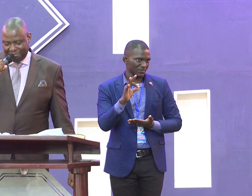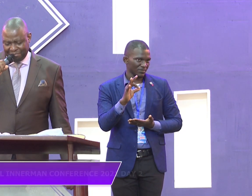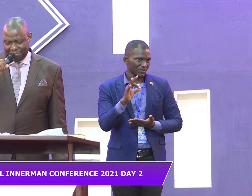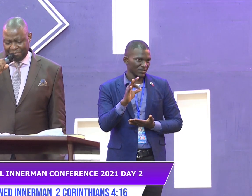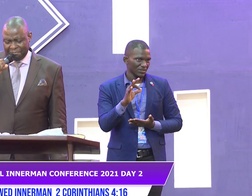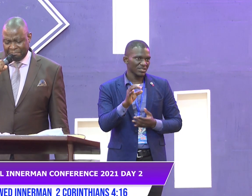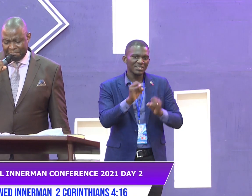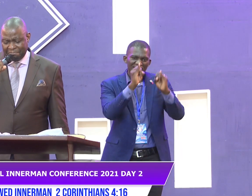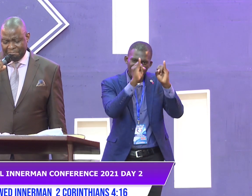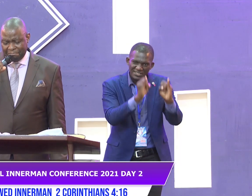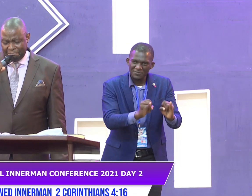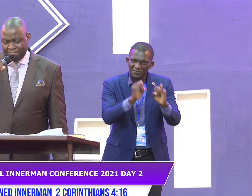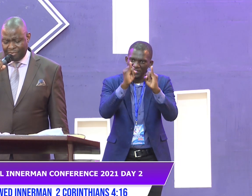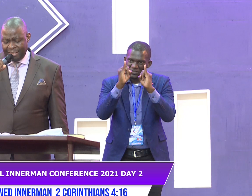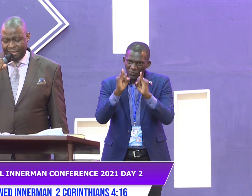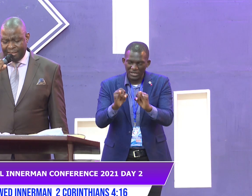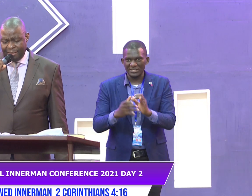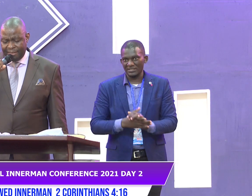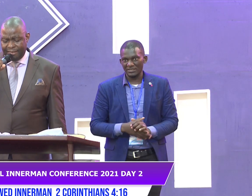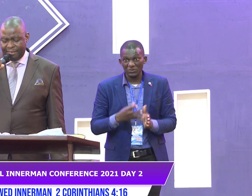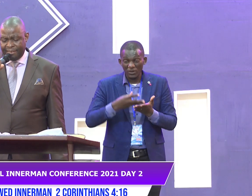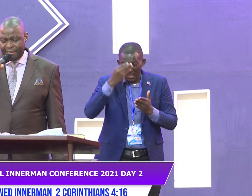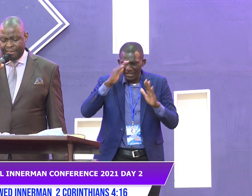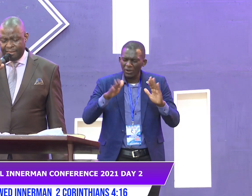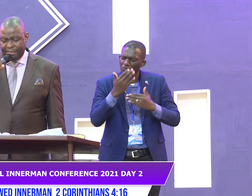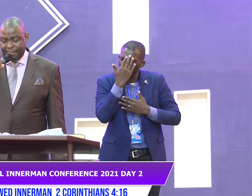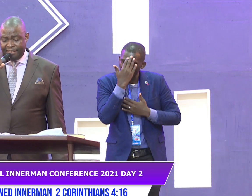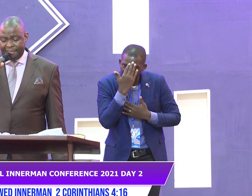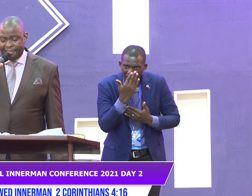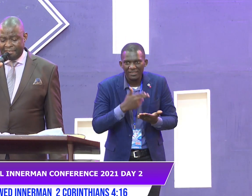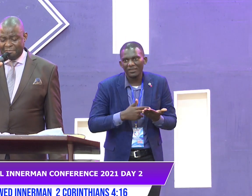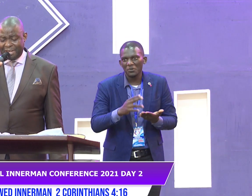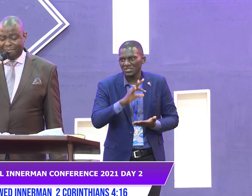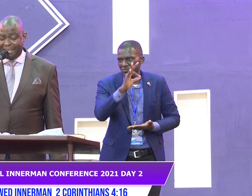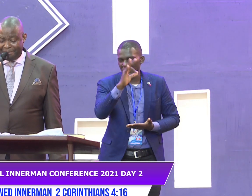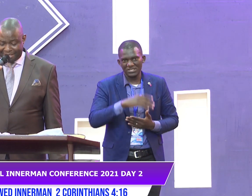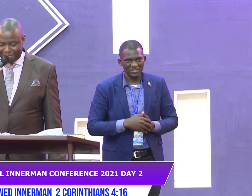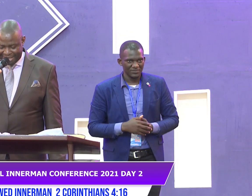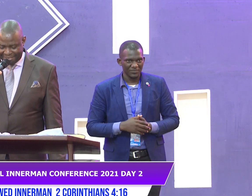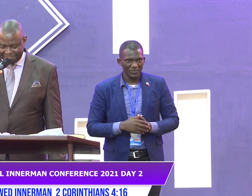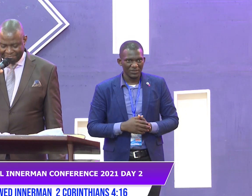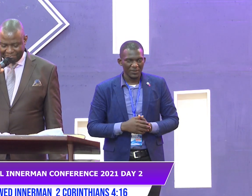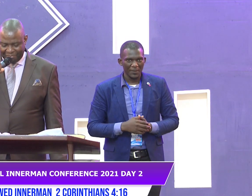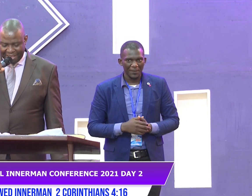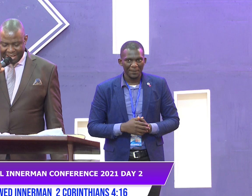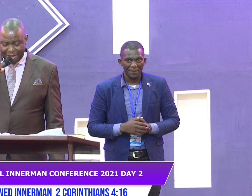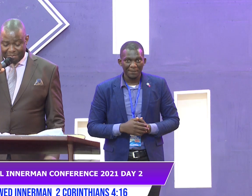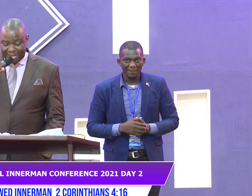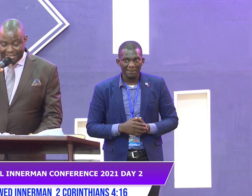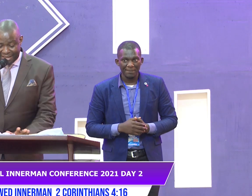you is to have that self-discipline, self-training of obeying the Holy Spirit. Praise the